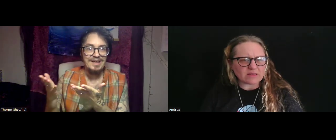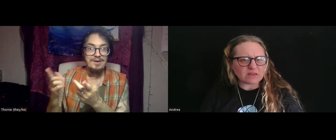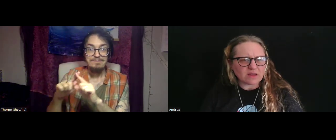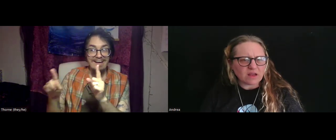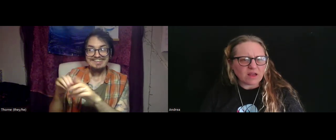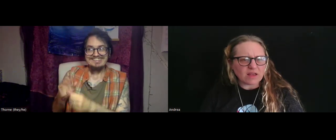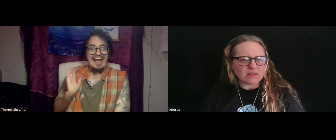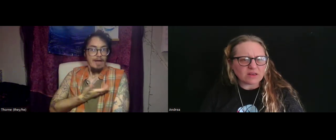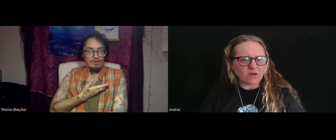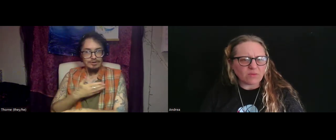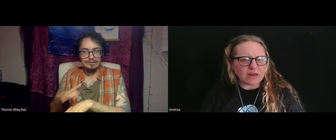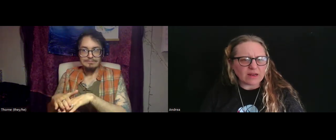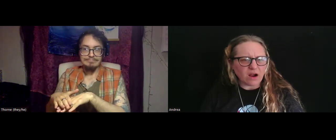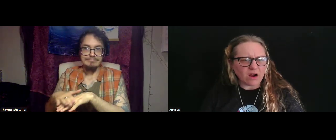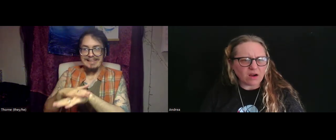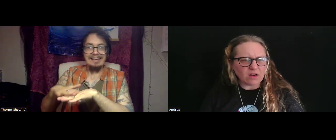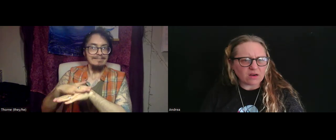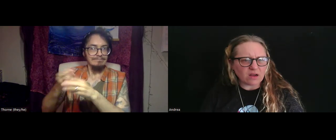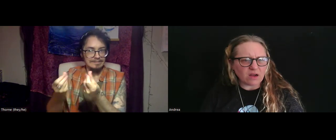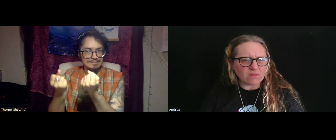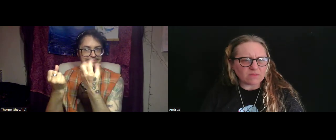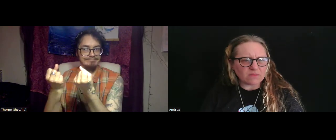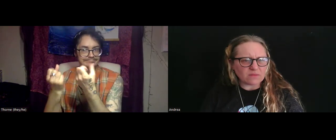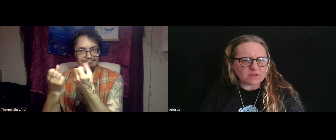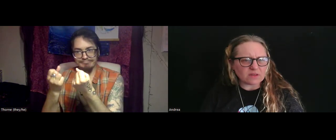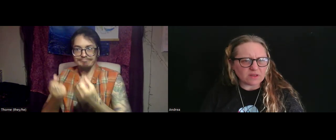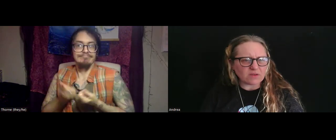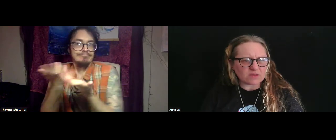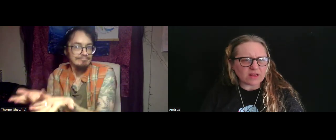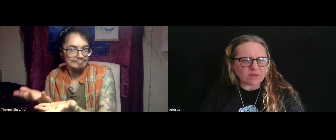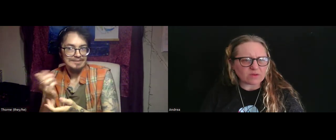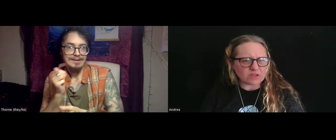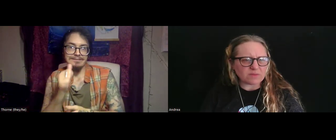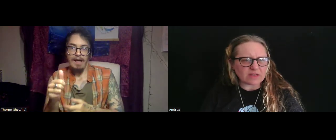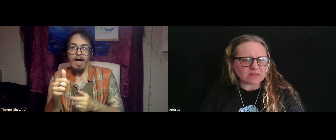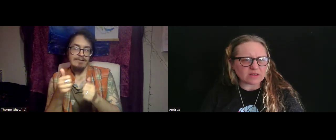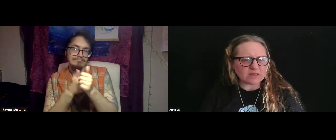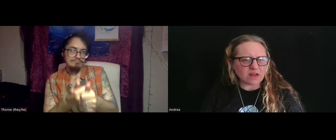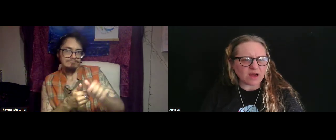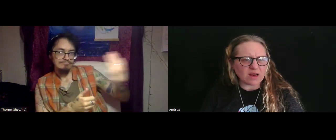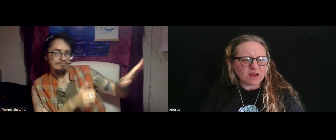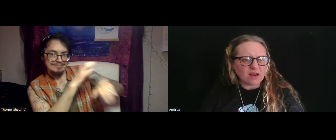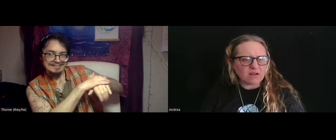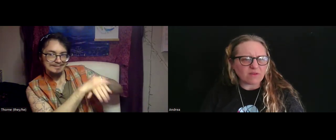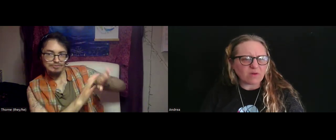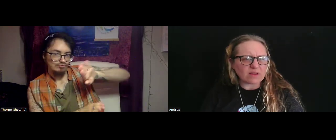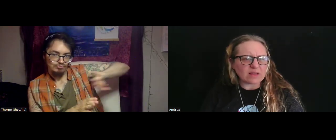formats. And but in our sign language space, it's not following the